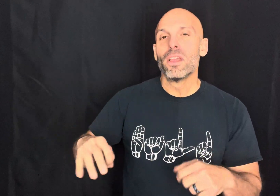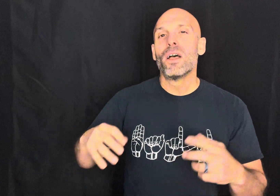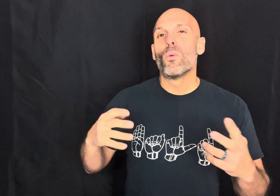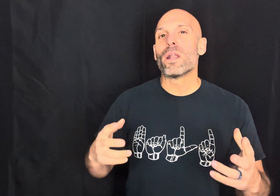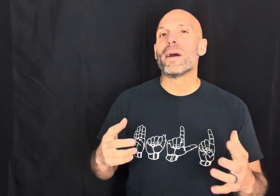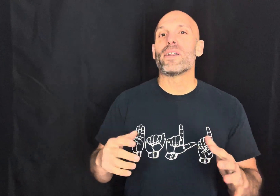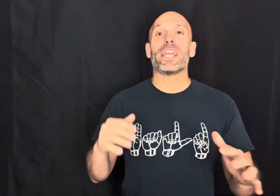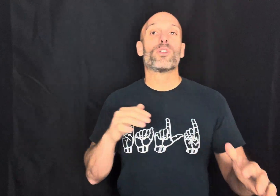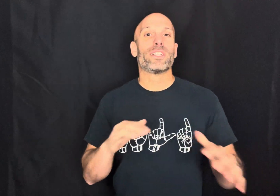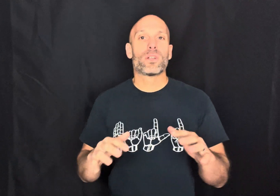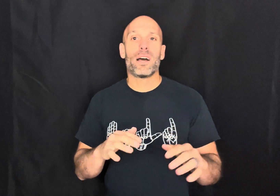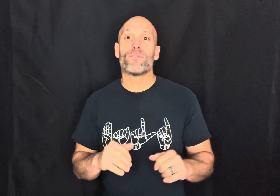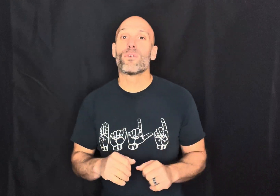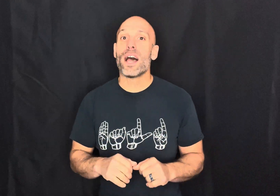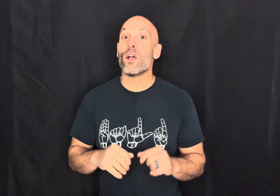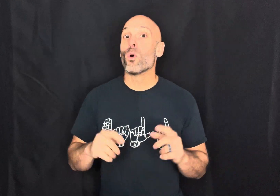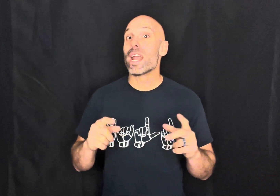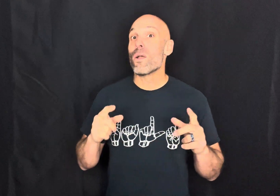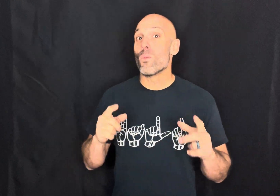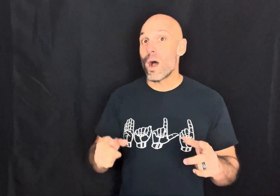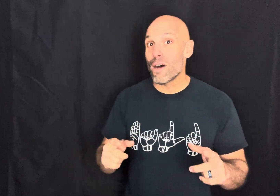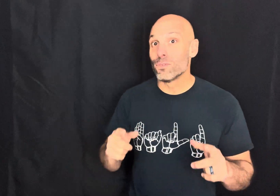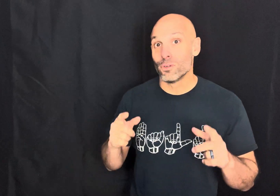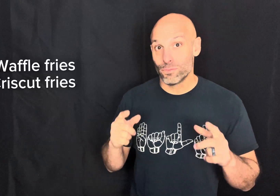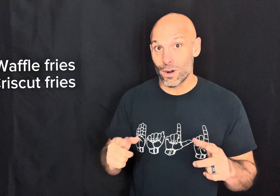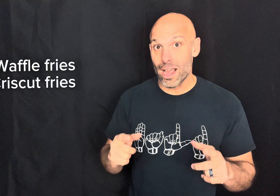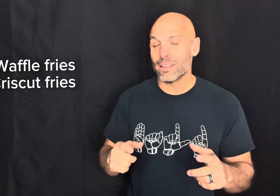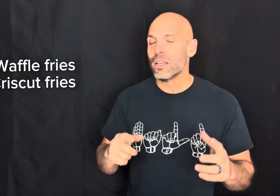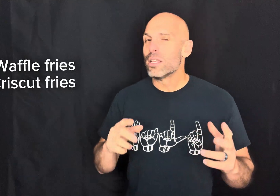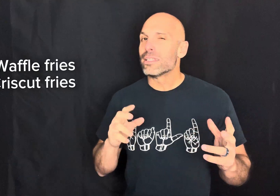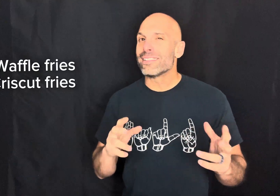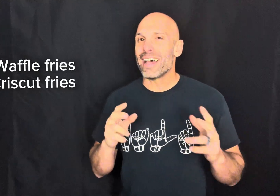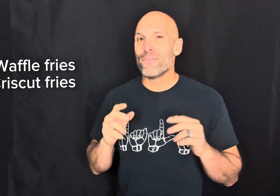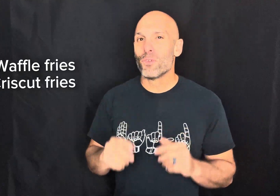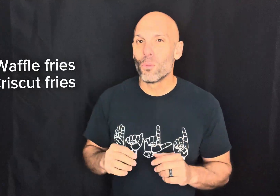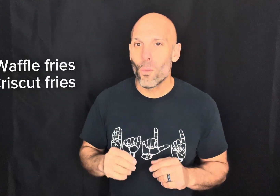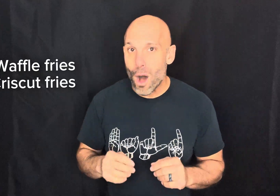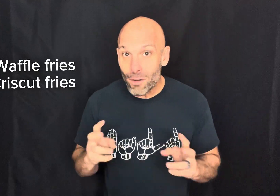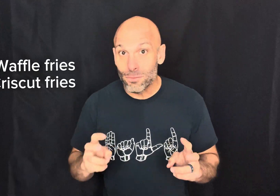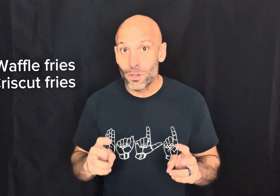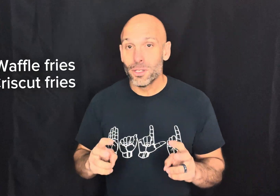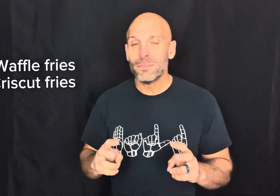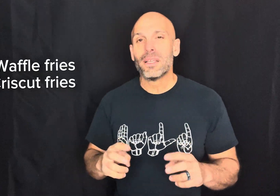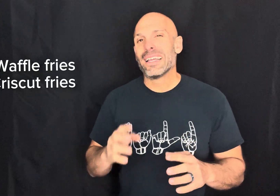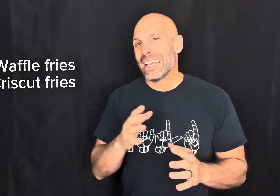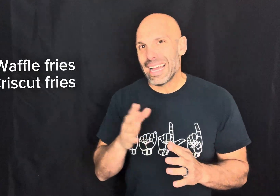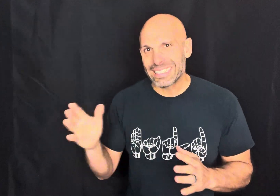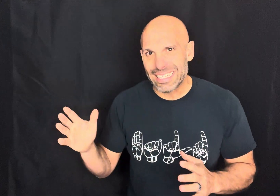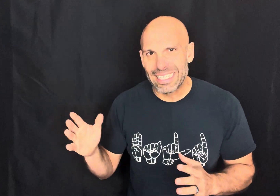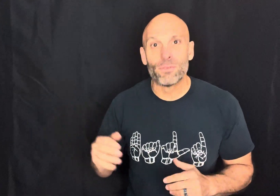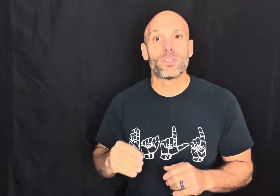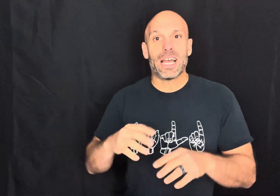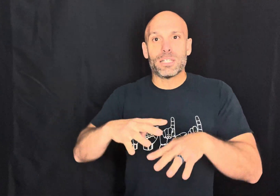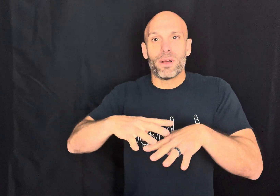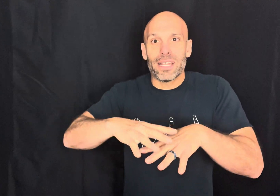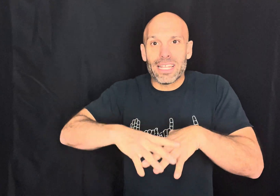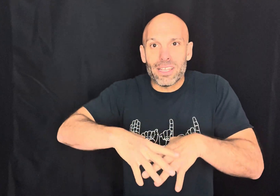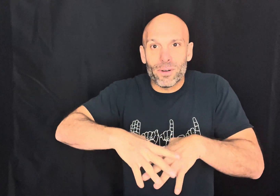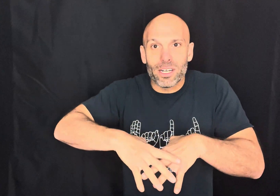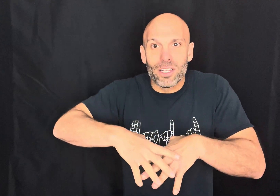What about a CRISCUT fry or a waffle fry? The sign for waffle actually has several signs, but we're gonna go like this.